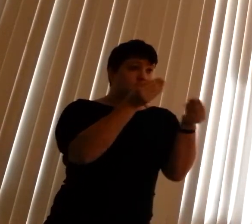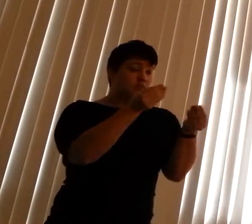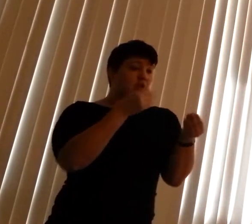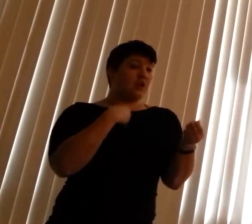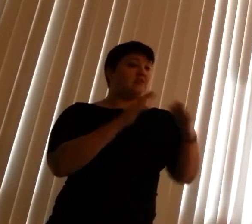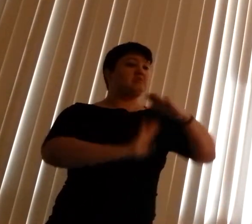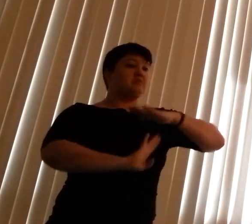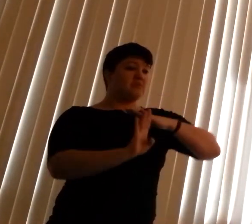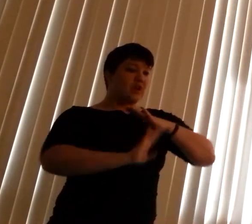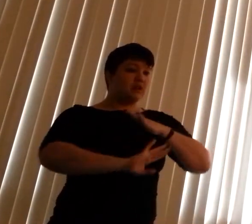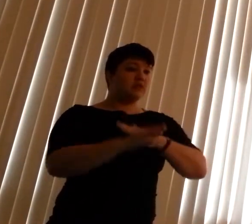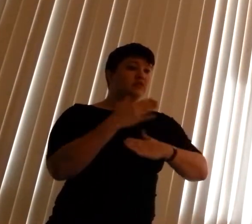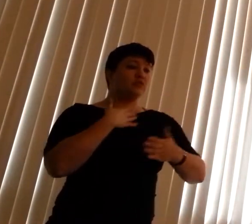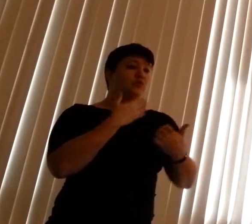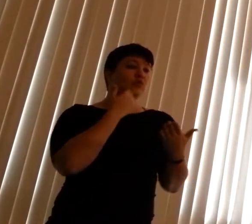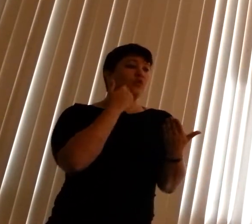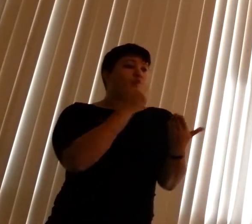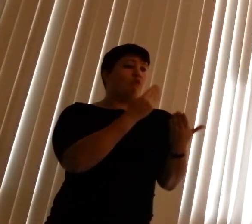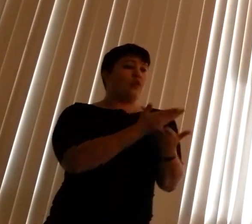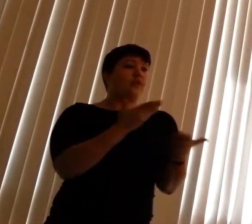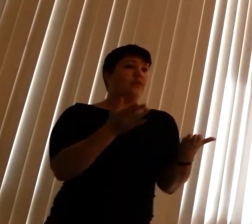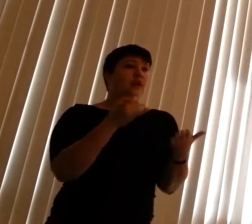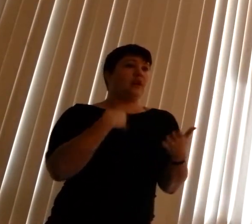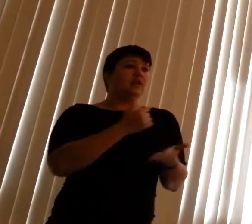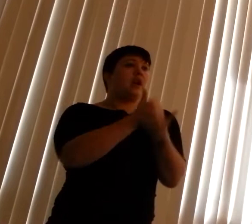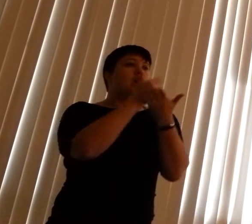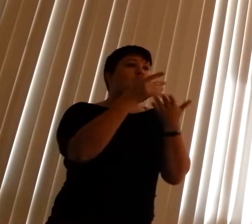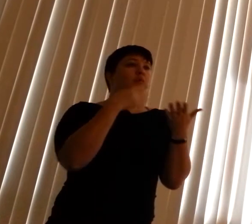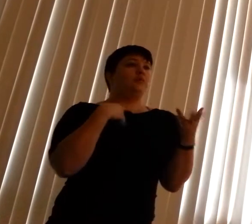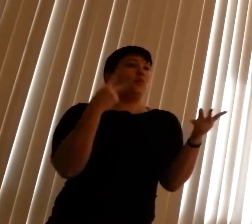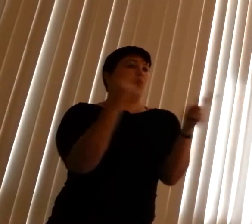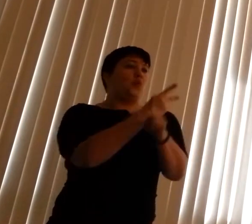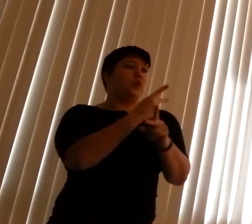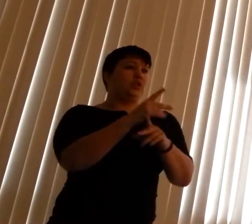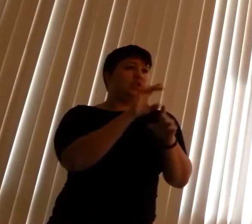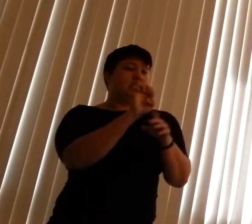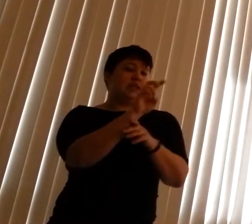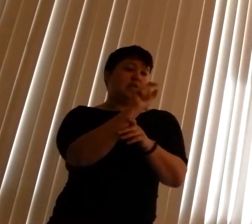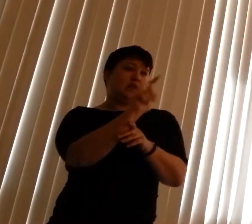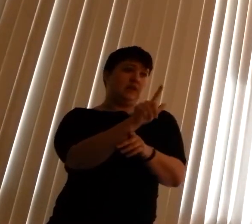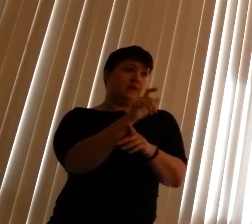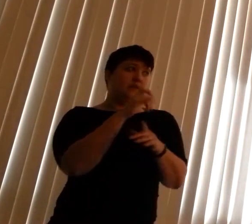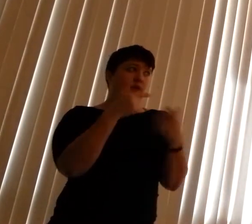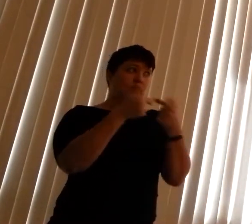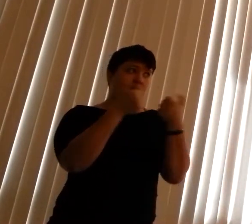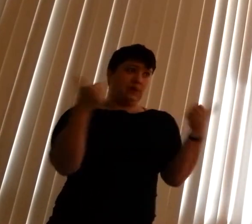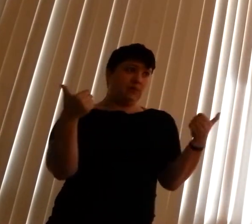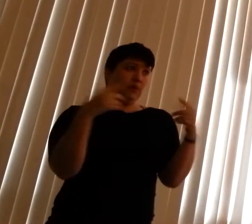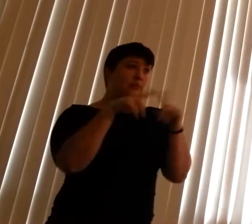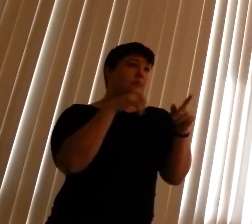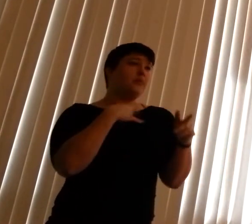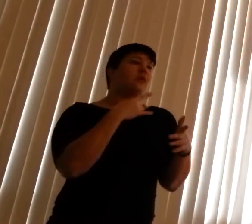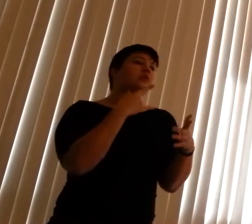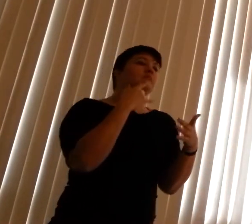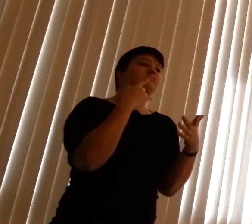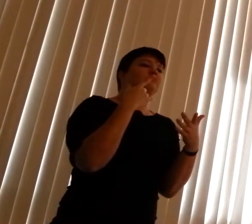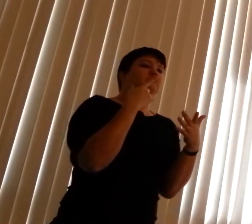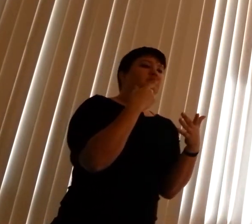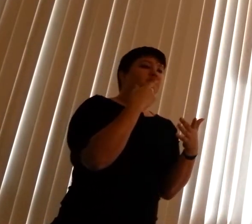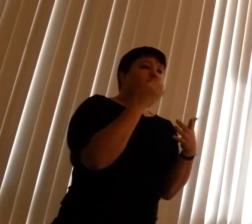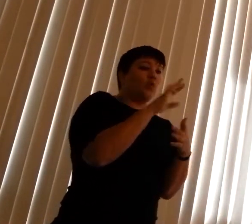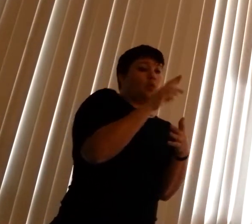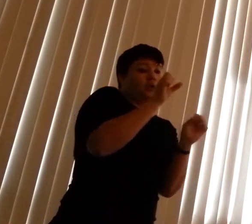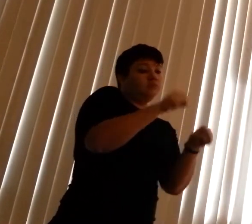basic goods that help him avoid the worst evil and make his life one worth living than to give him the goods